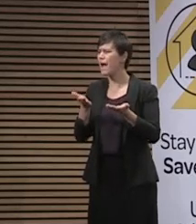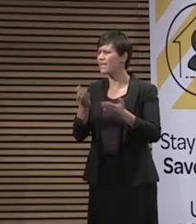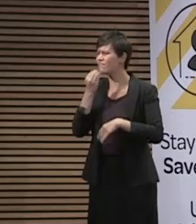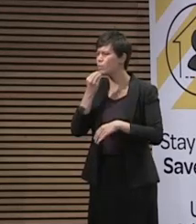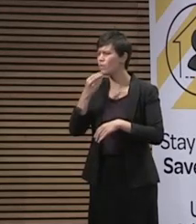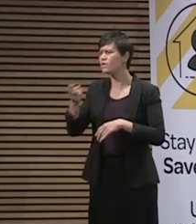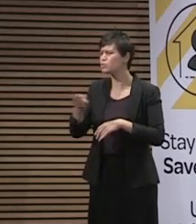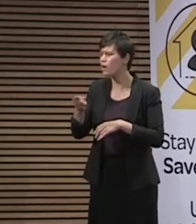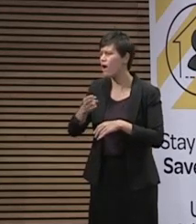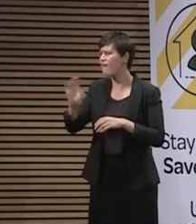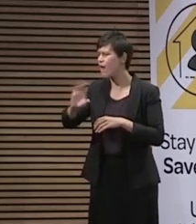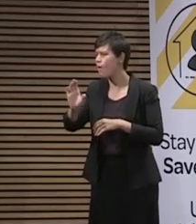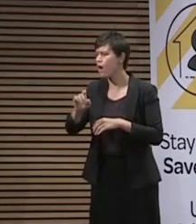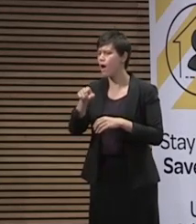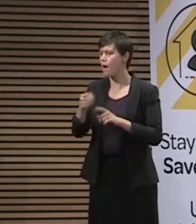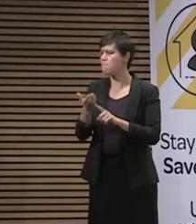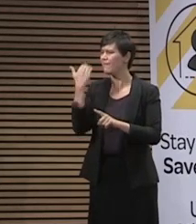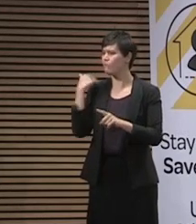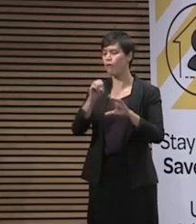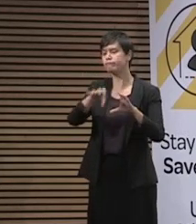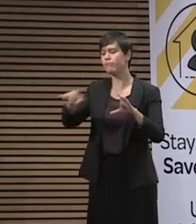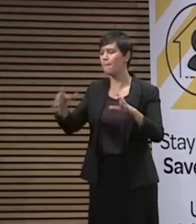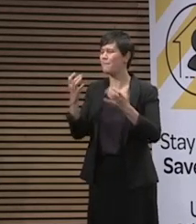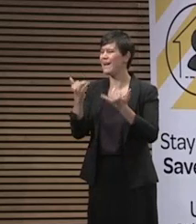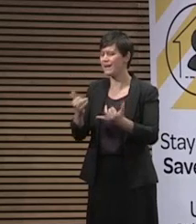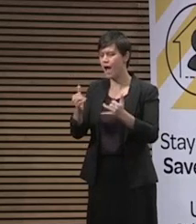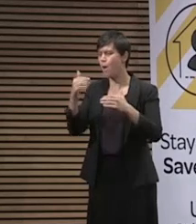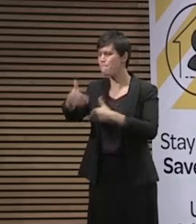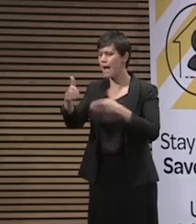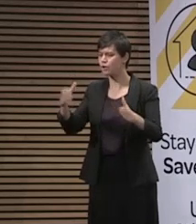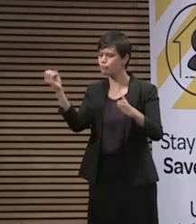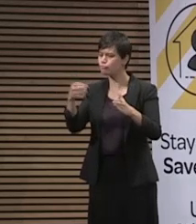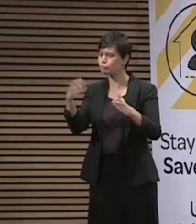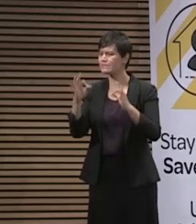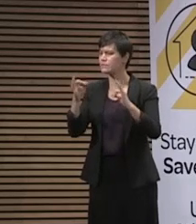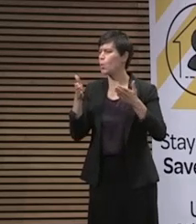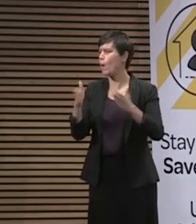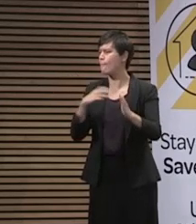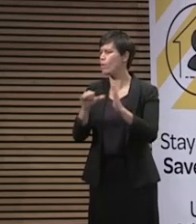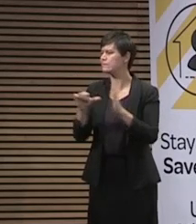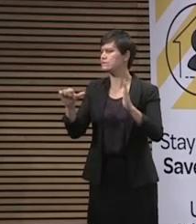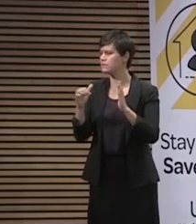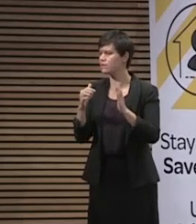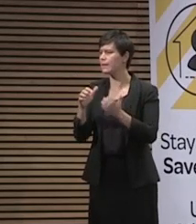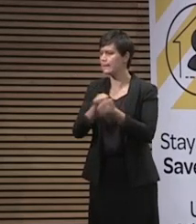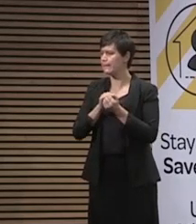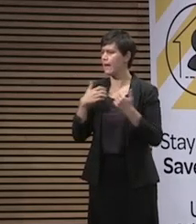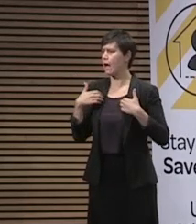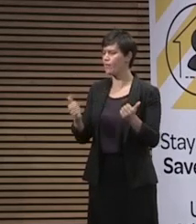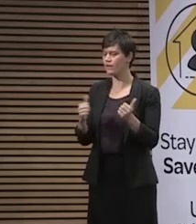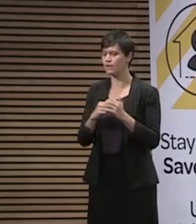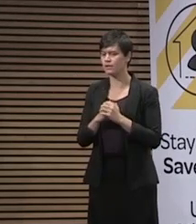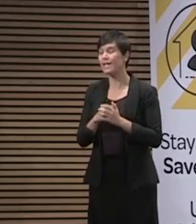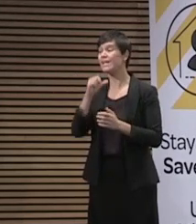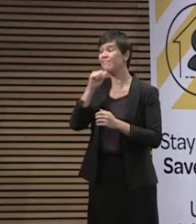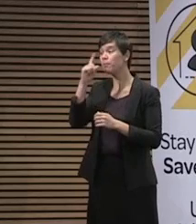supermarkets and those who are delivering are taking significant precautions. I don't think people need to do anything else in particular. If they wanted to, they could